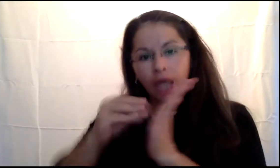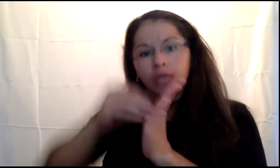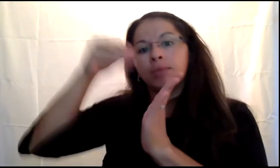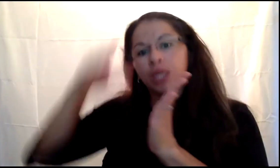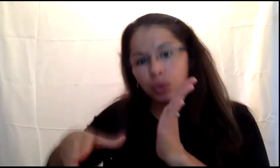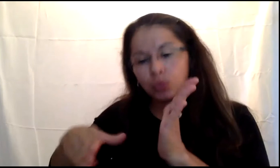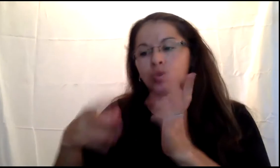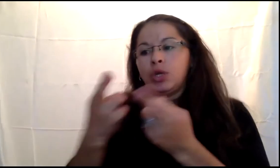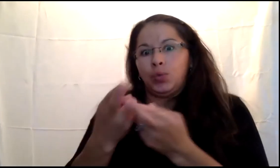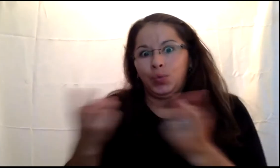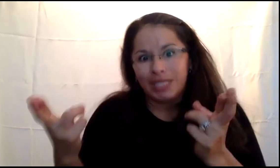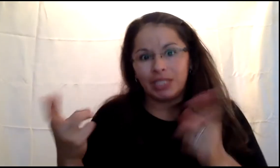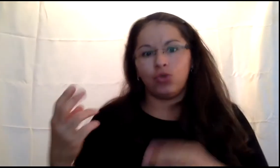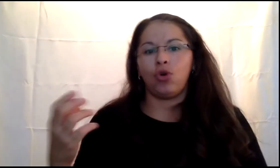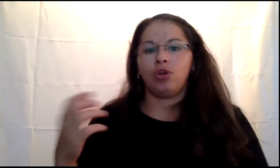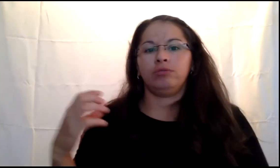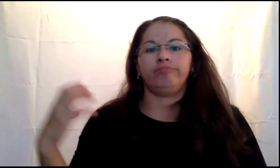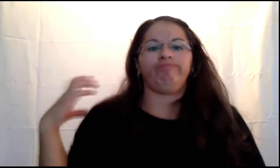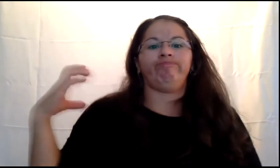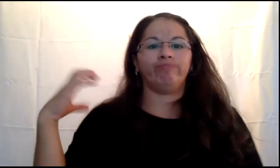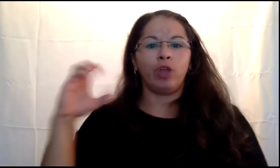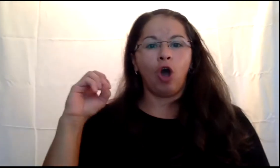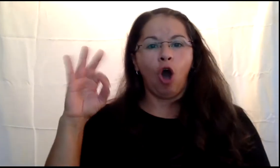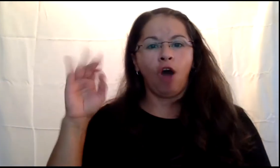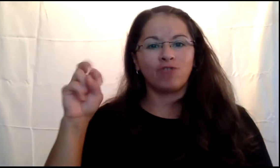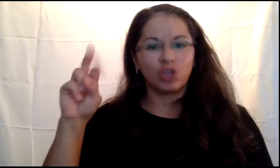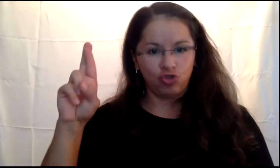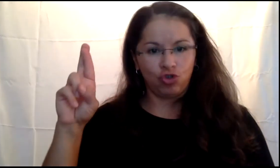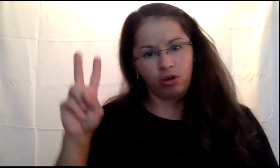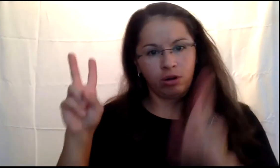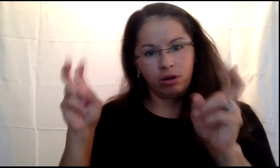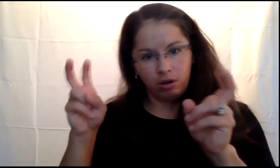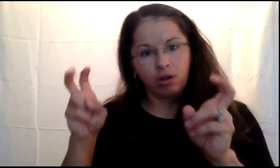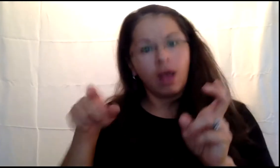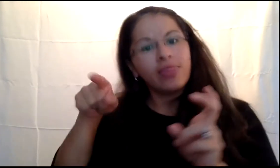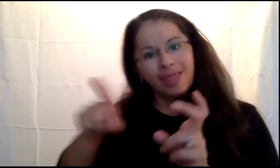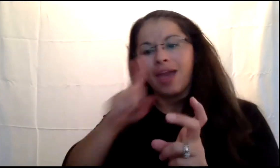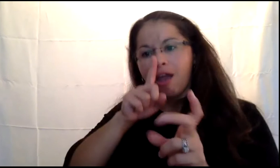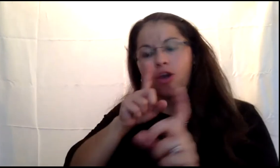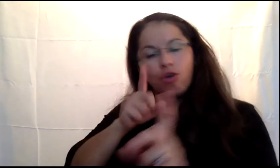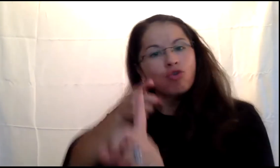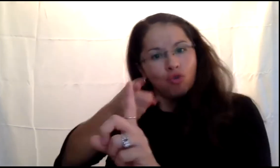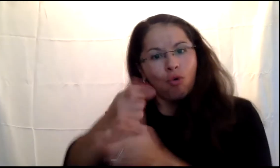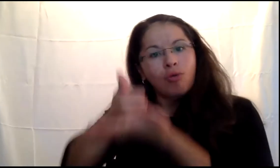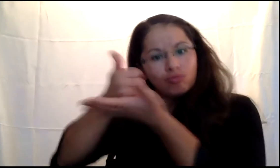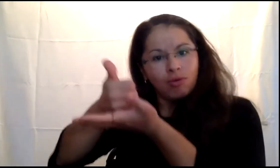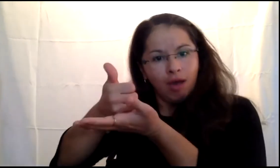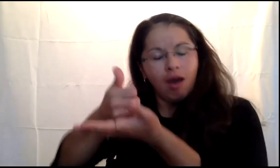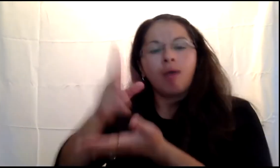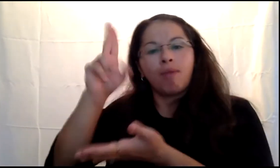or admission person that's really well identified. Some university campuses have a resource center,